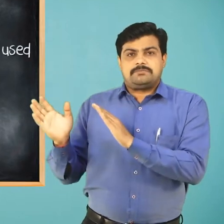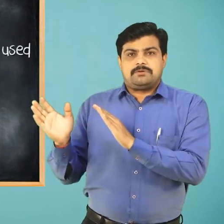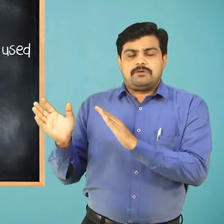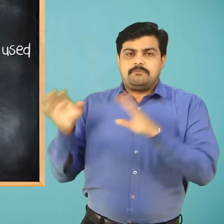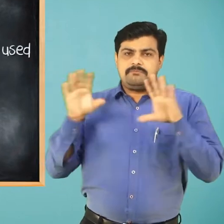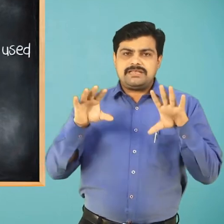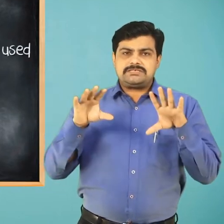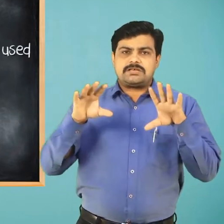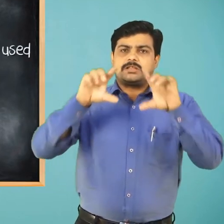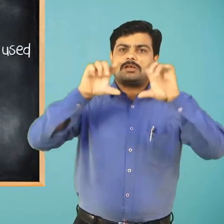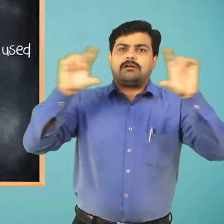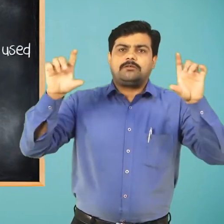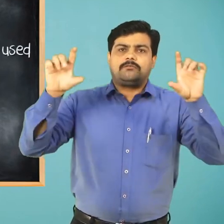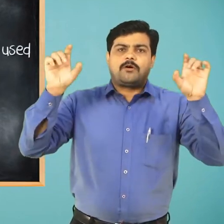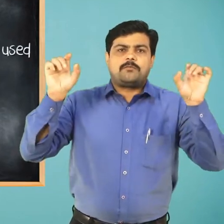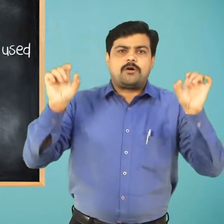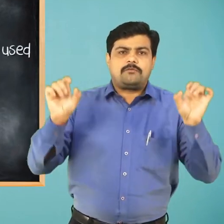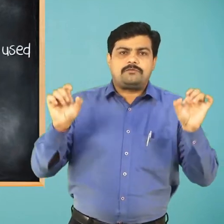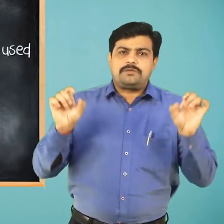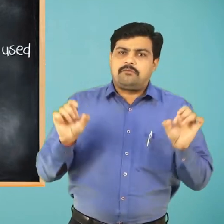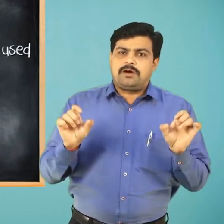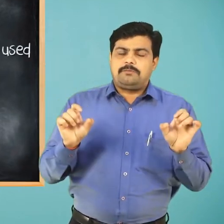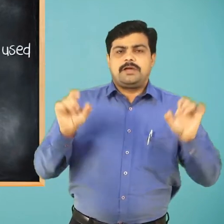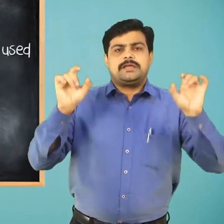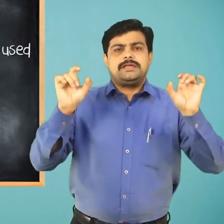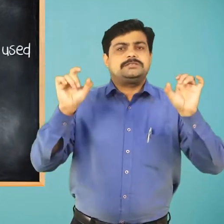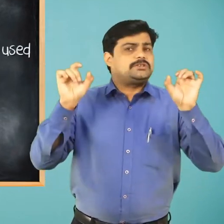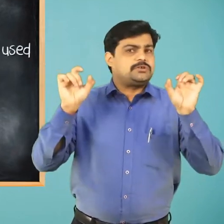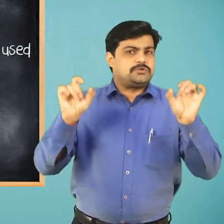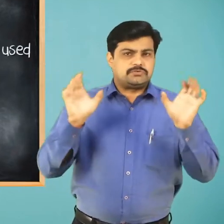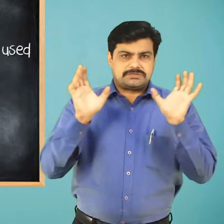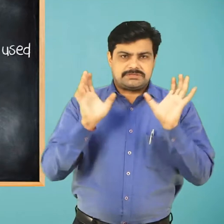participle means third form of the verb is used.